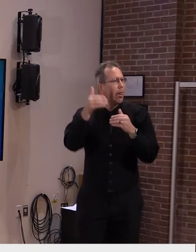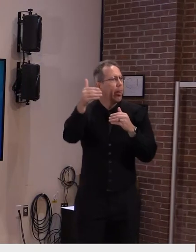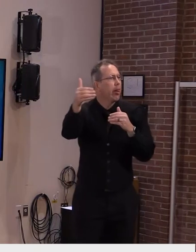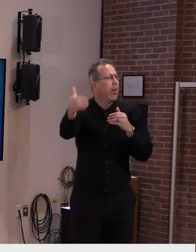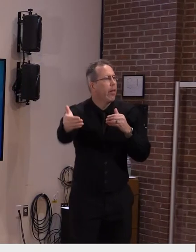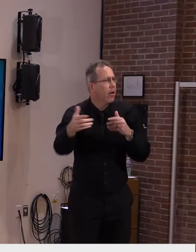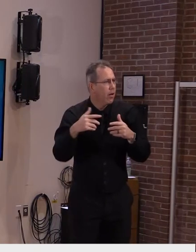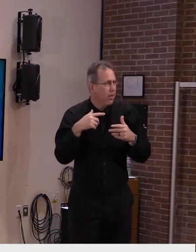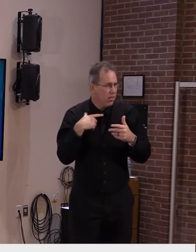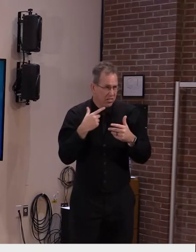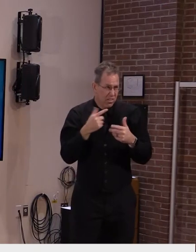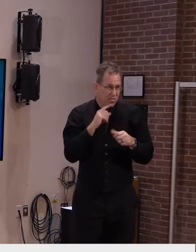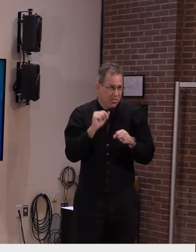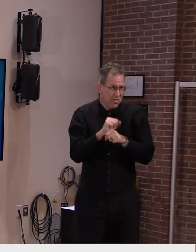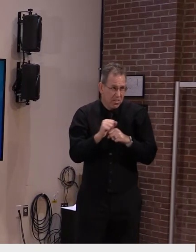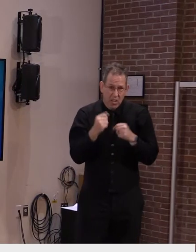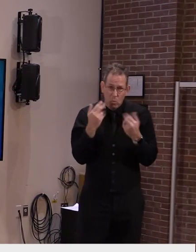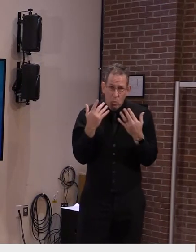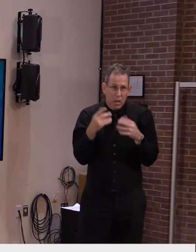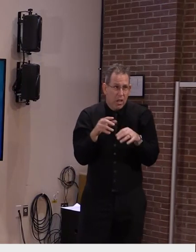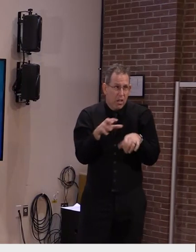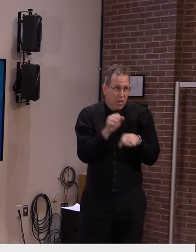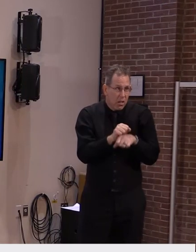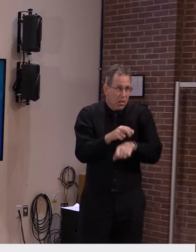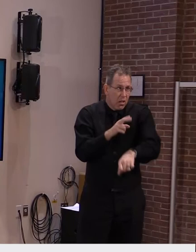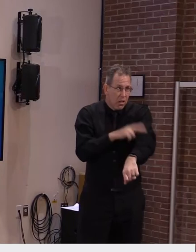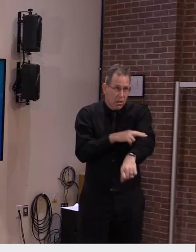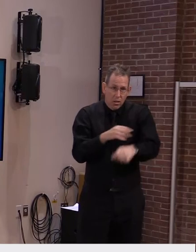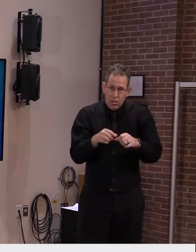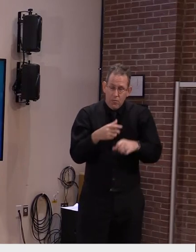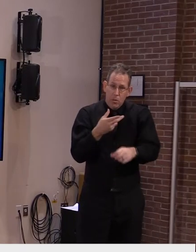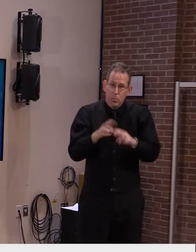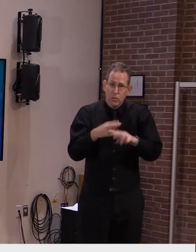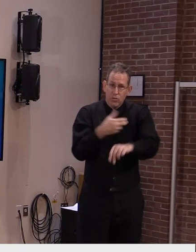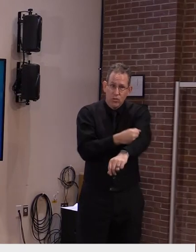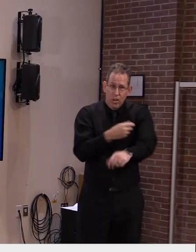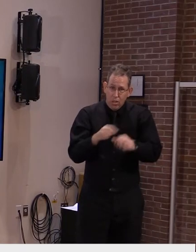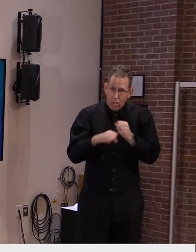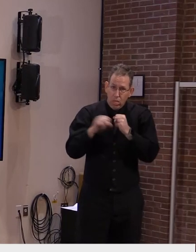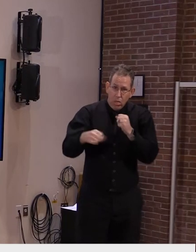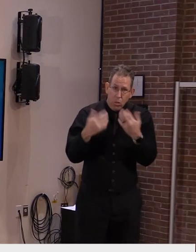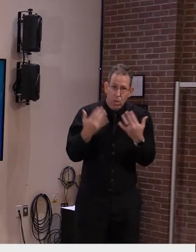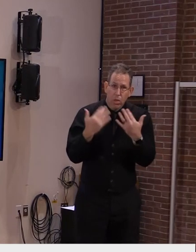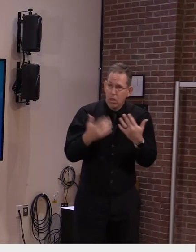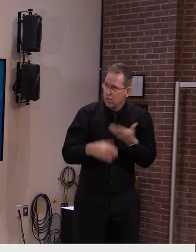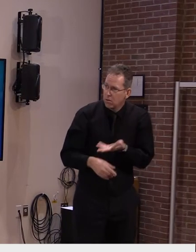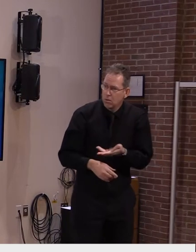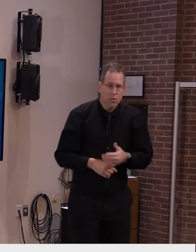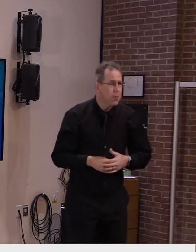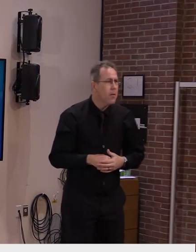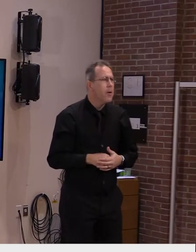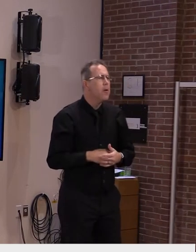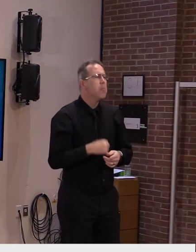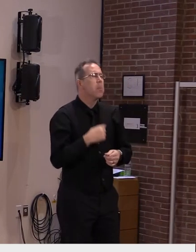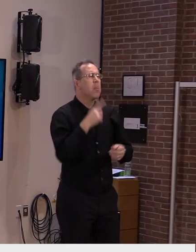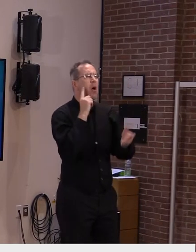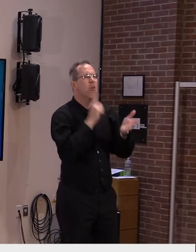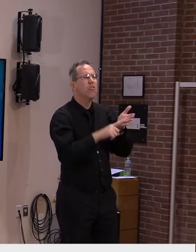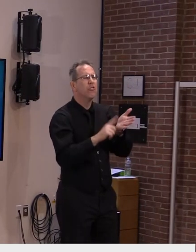wait times on that front. Derek, I haven't heard of any incidences, but let me check into it just to make sure.